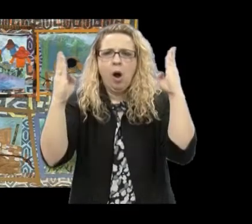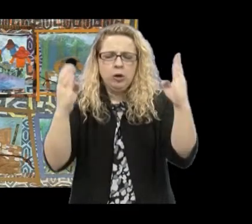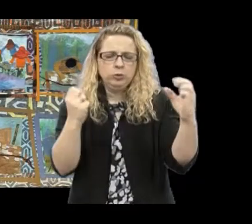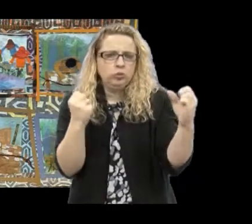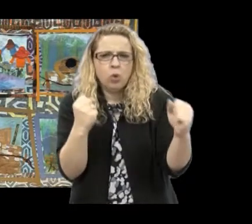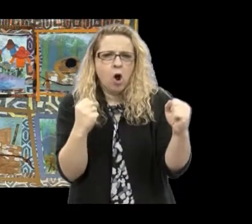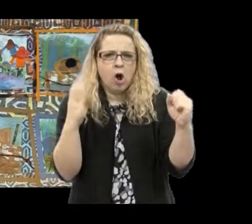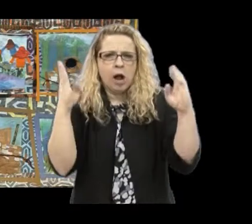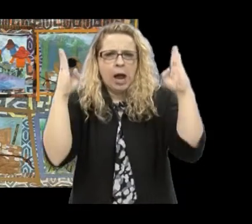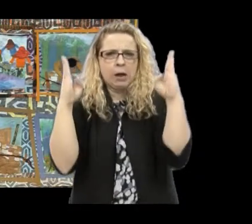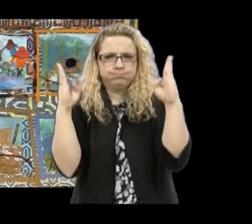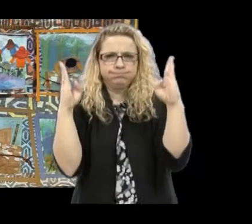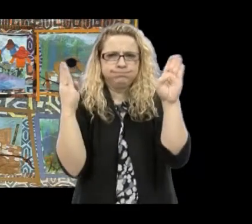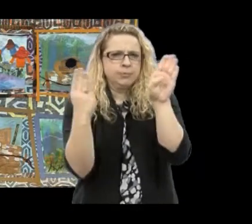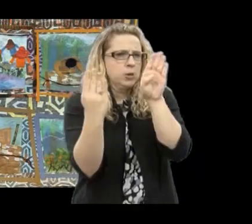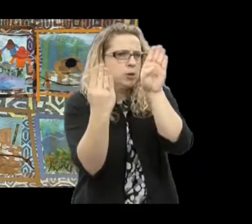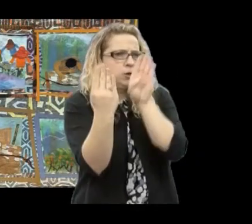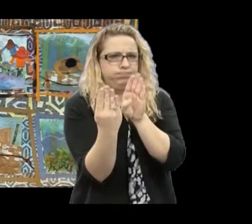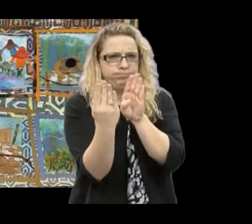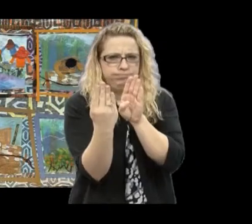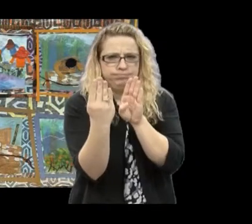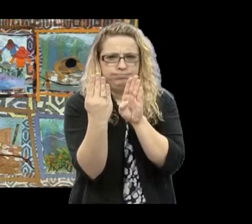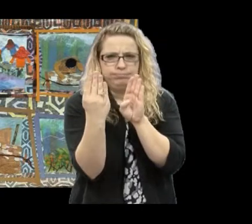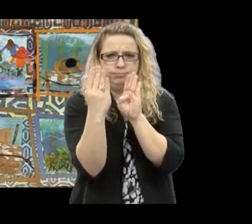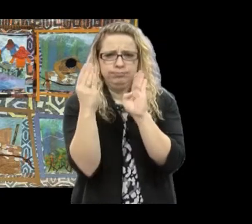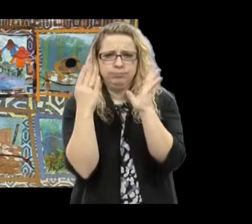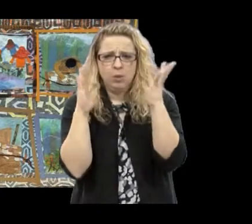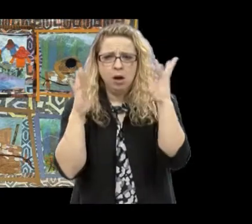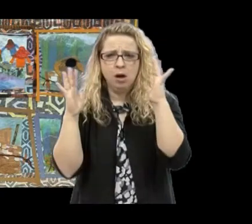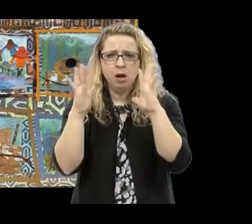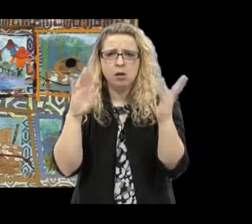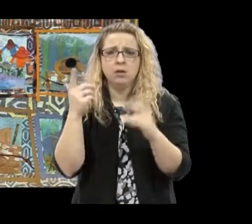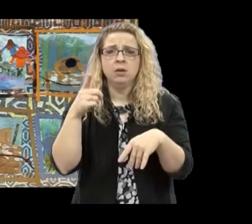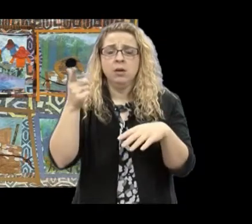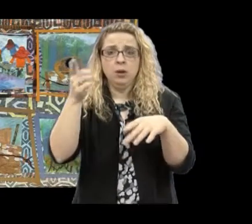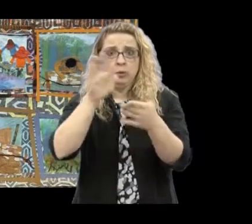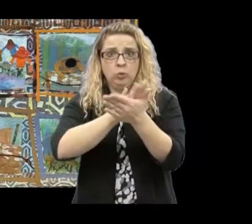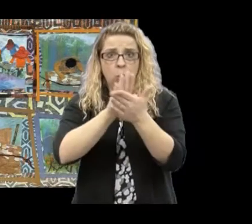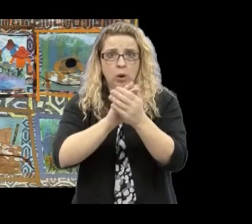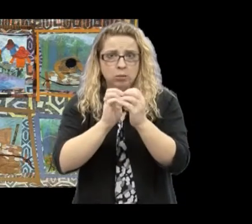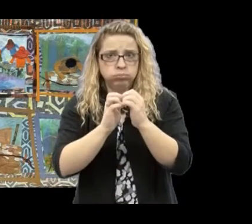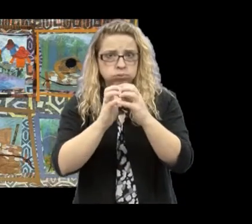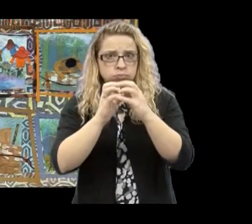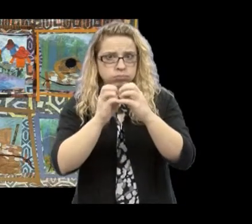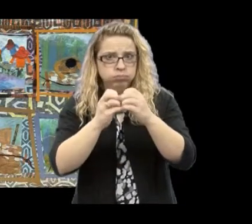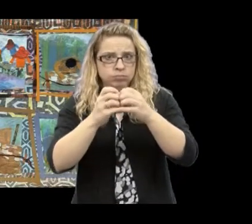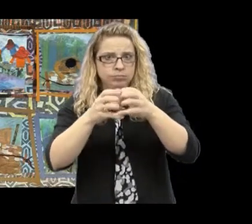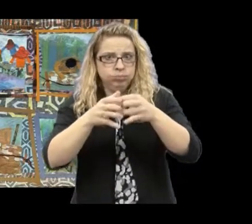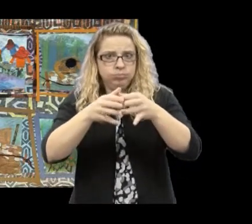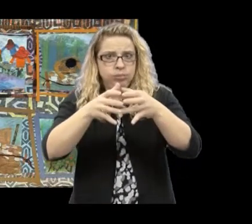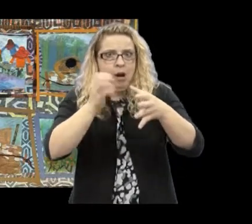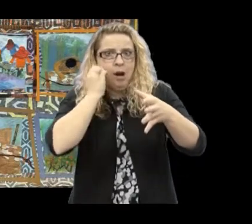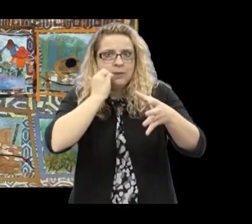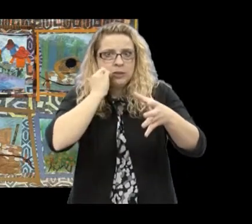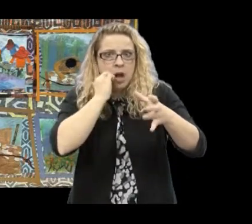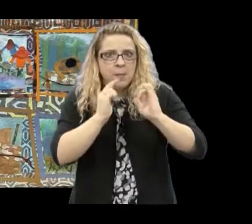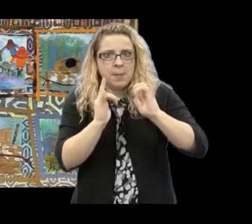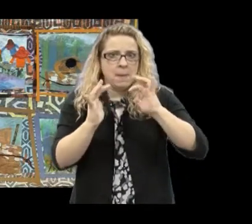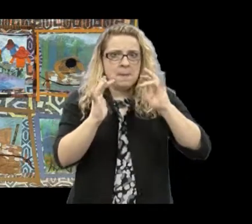tiny slivers of stones into the cement to make the walls stronger. Our school grew each